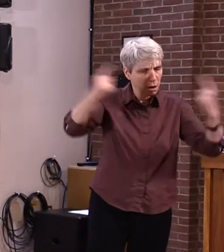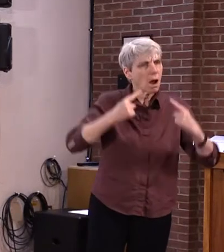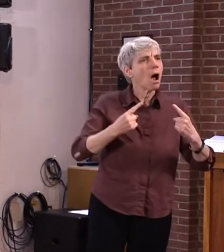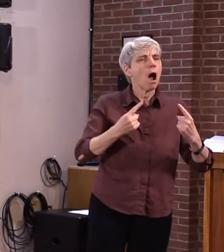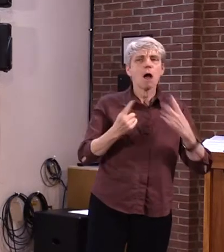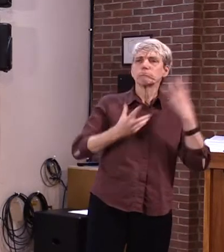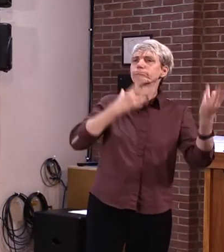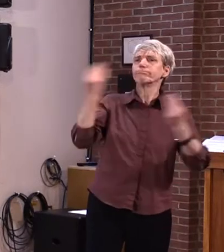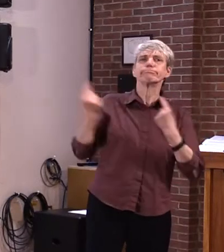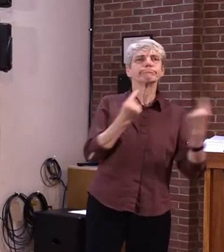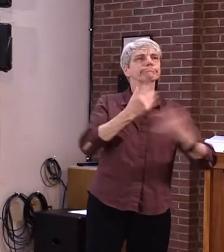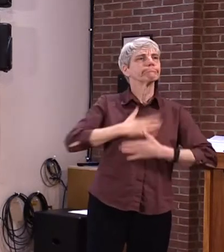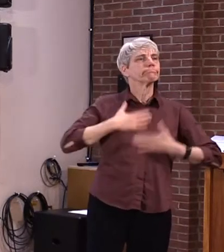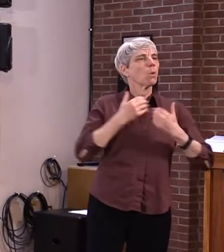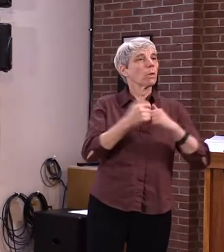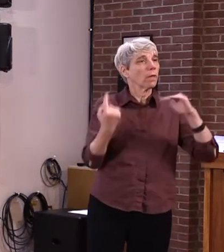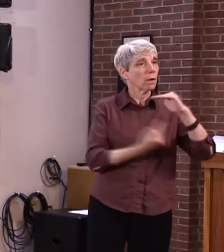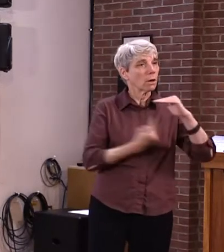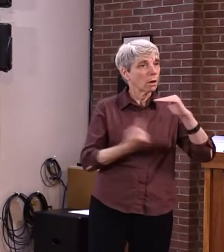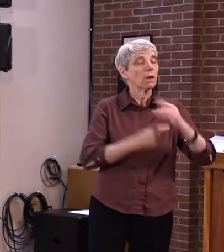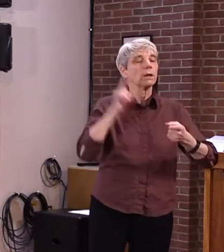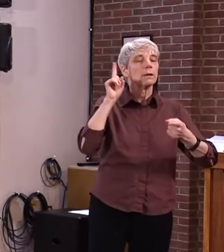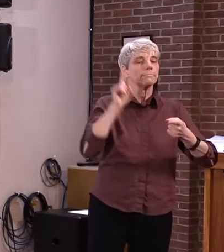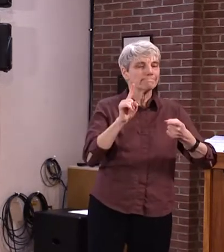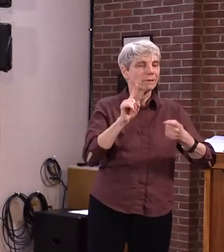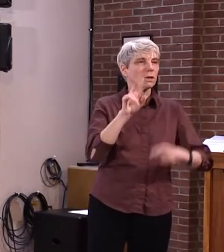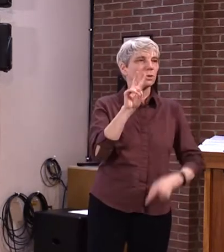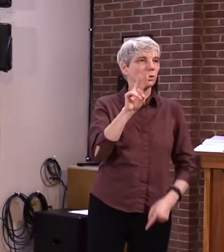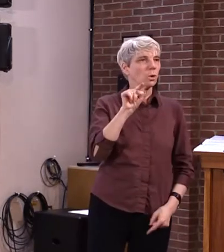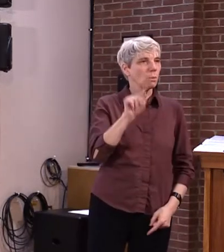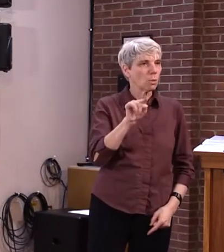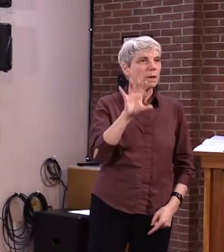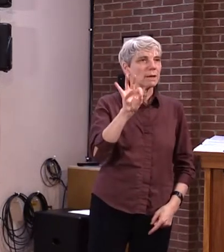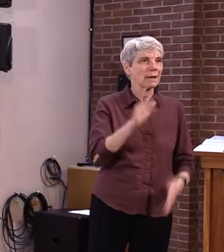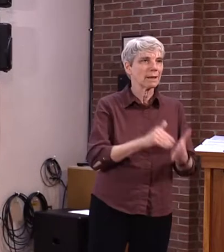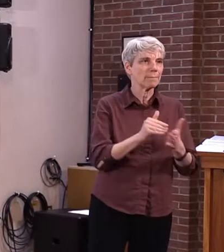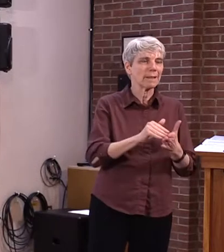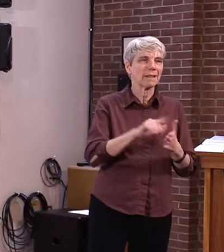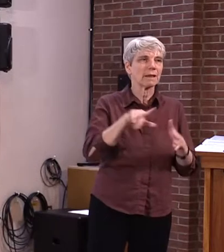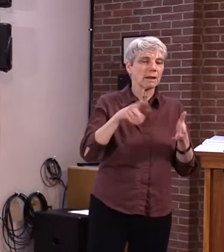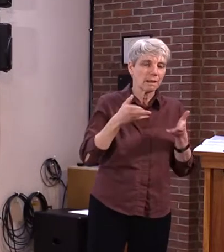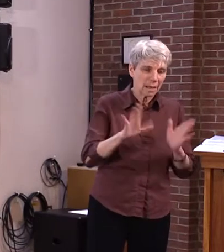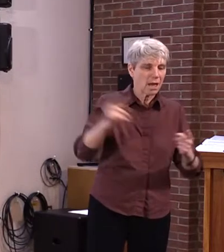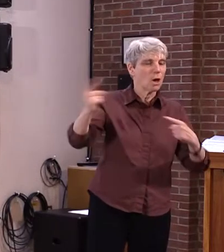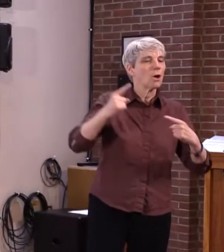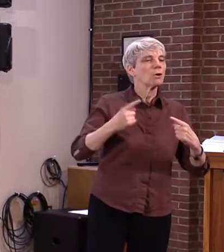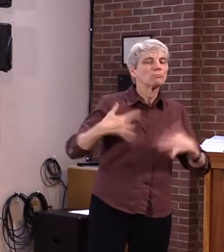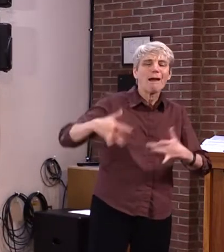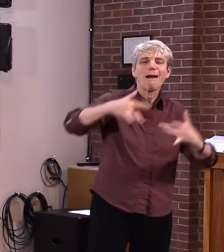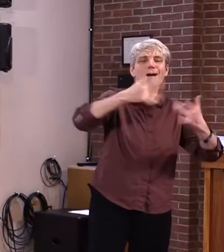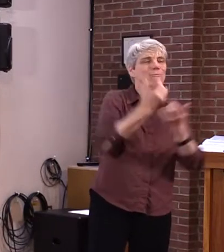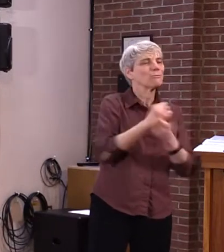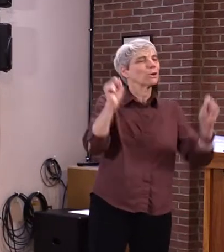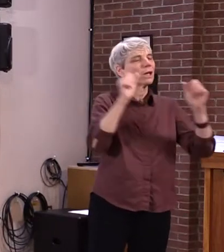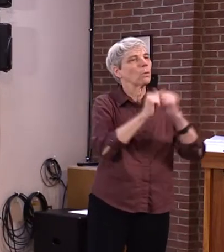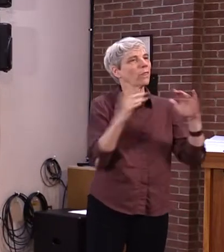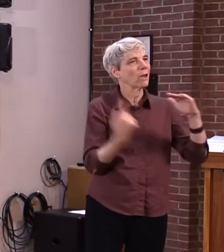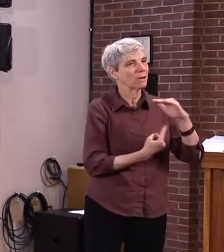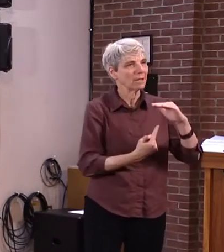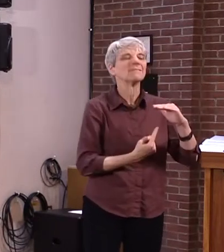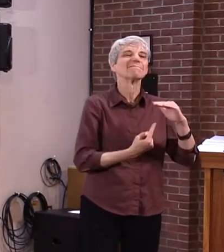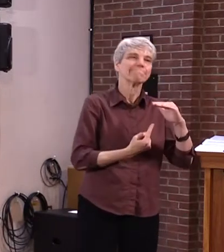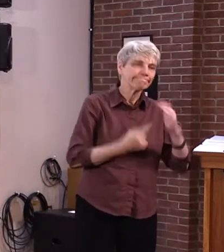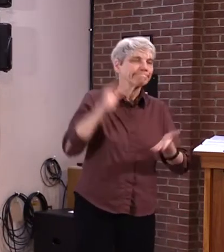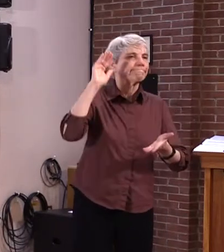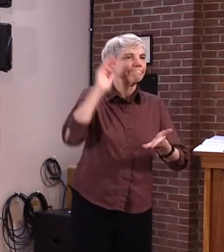gone down to 2.9 million. That is the lowest number since we released the travel map, again indicating